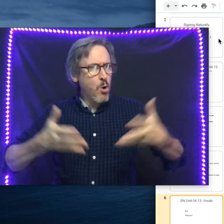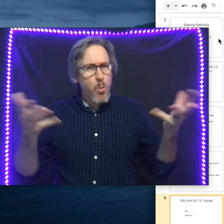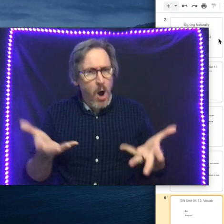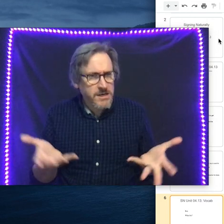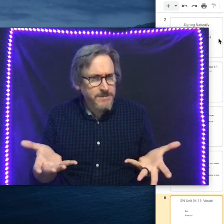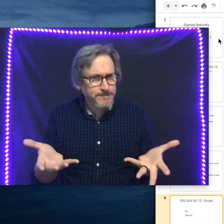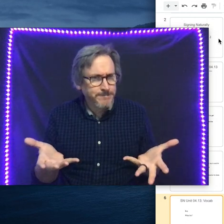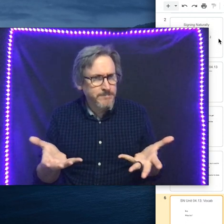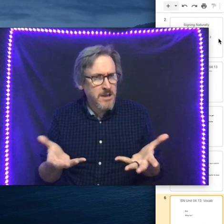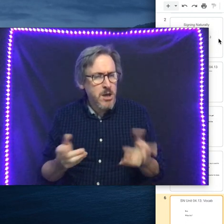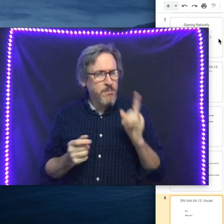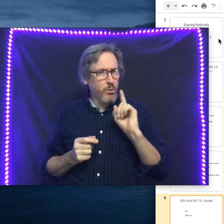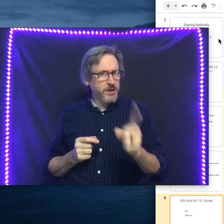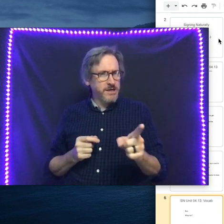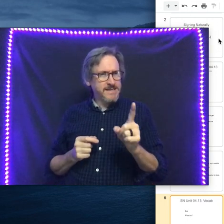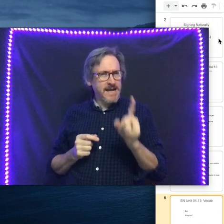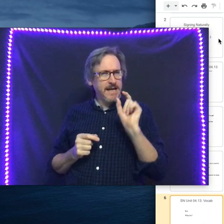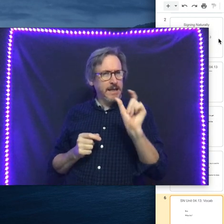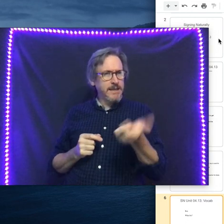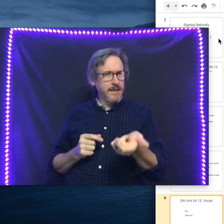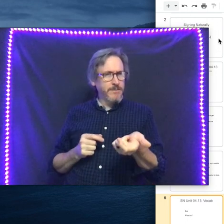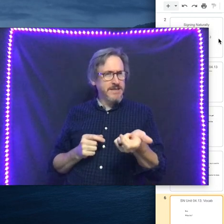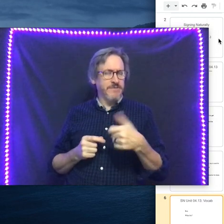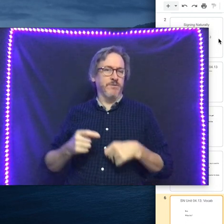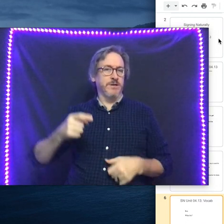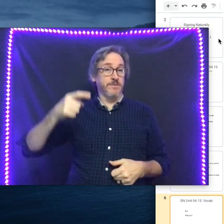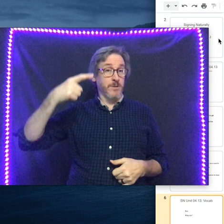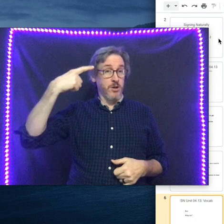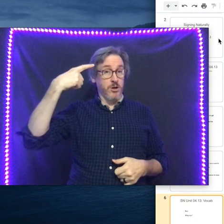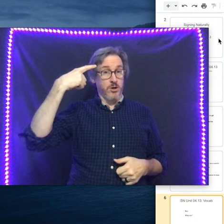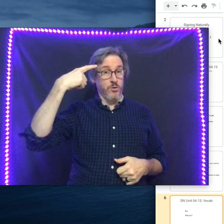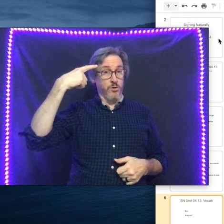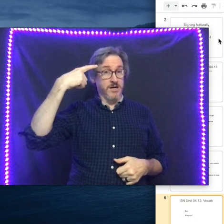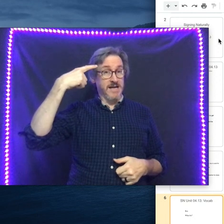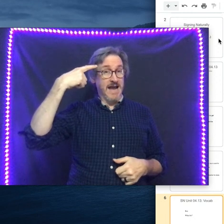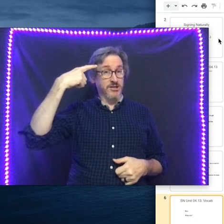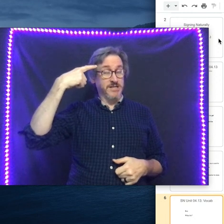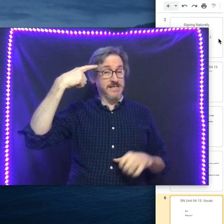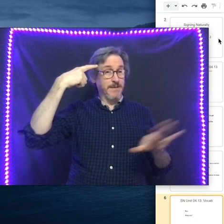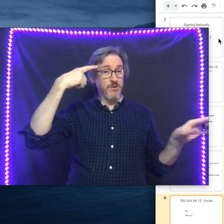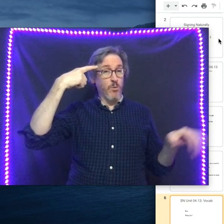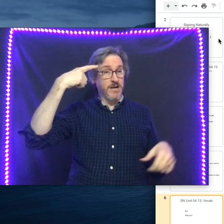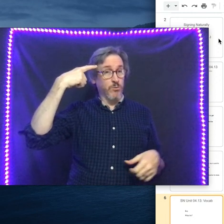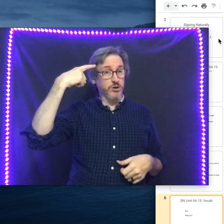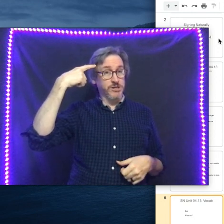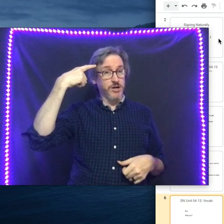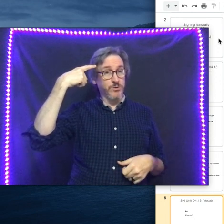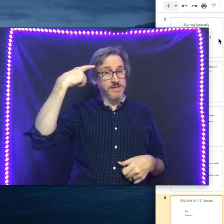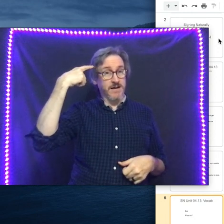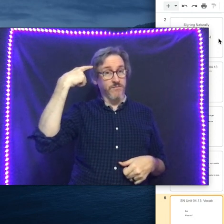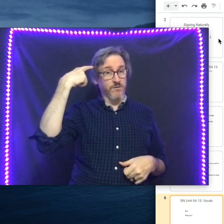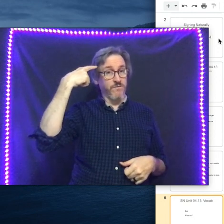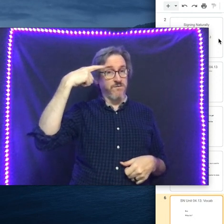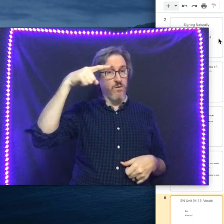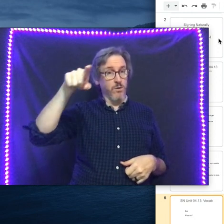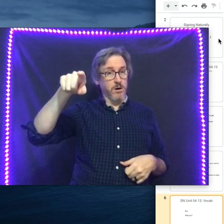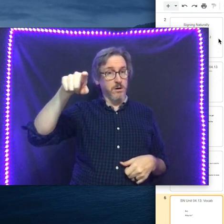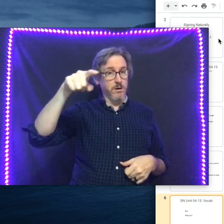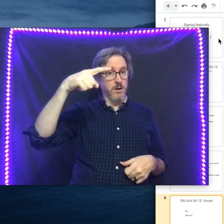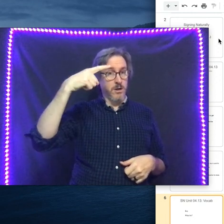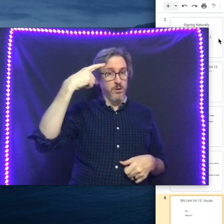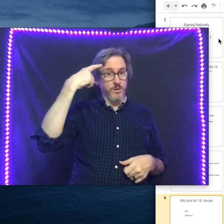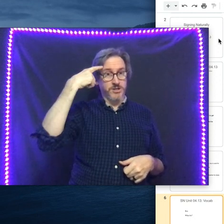We know what, but we're going to assign it a little bit different. We're going to actually skip the what, and we're just going to do a sign for